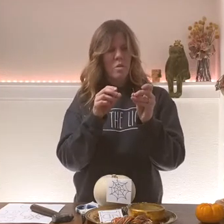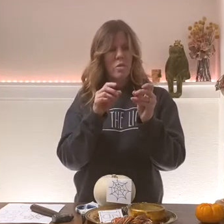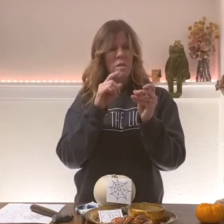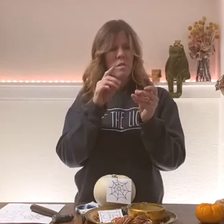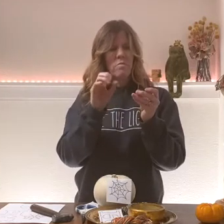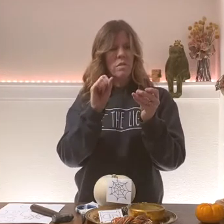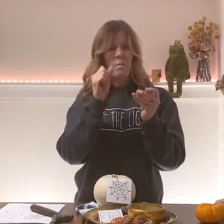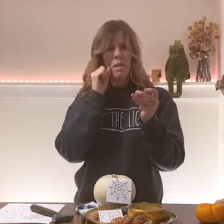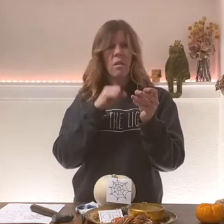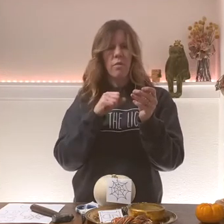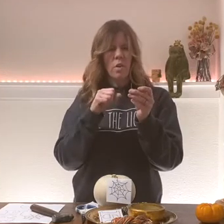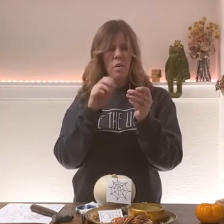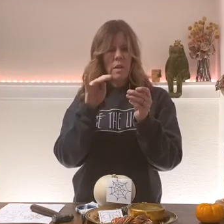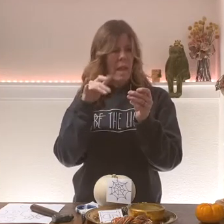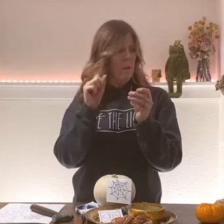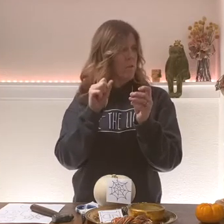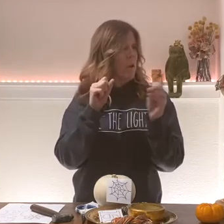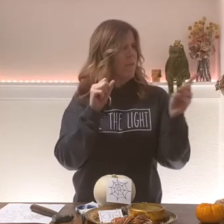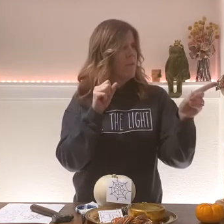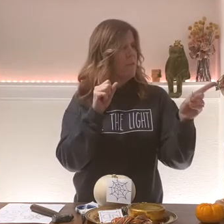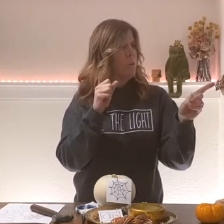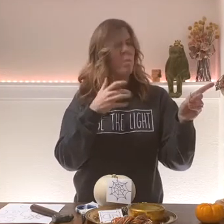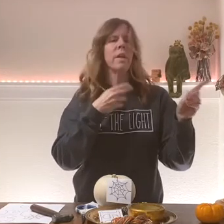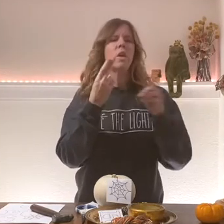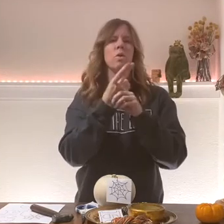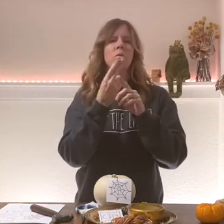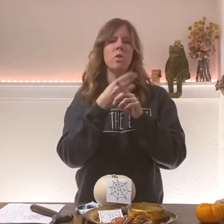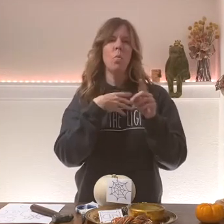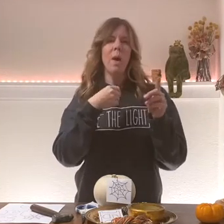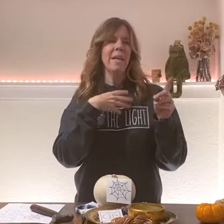just some silver nails. On this one we used the white.